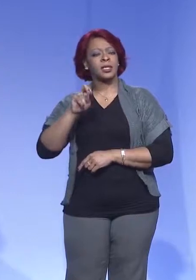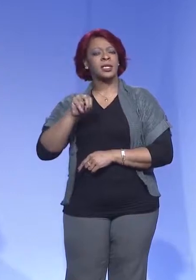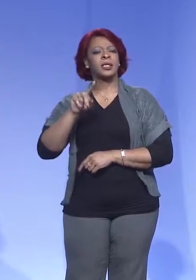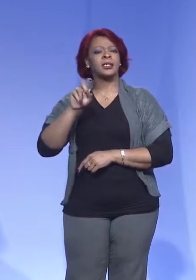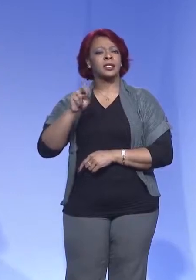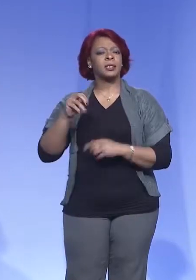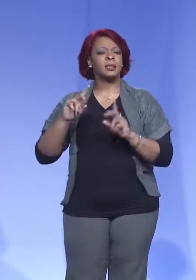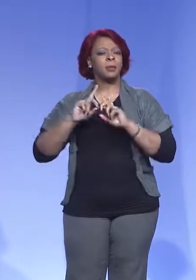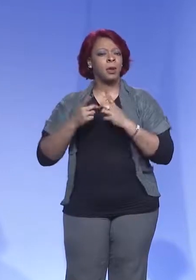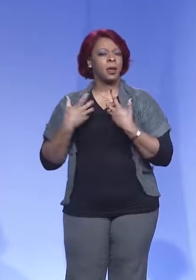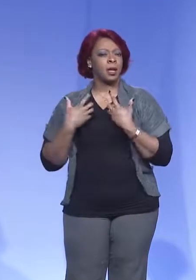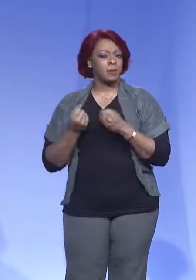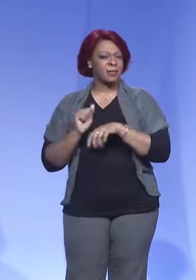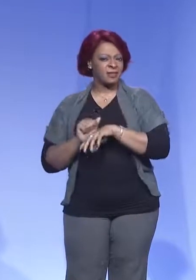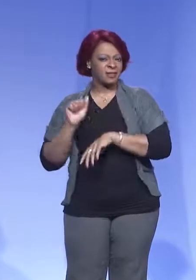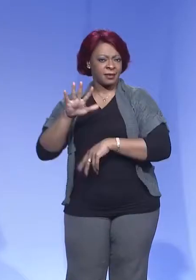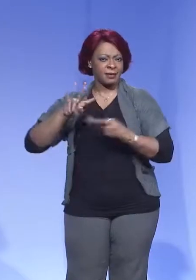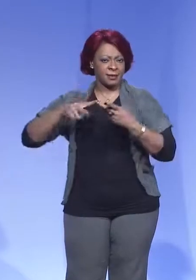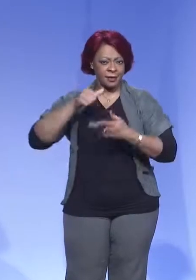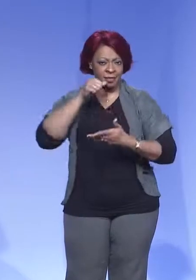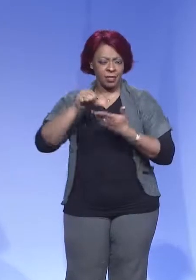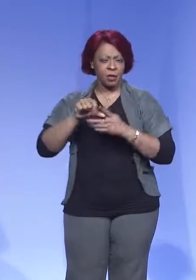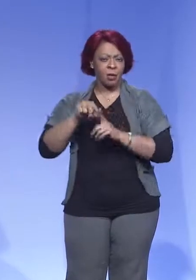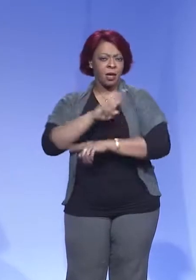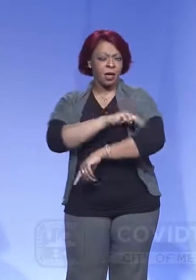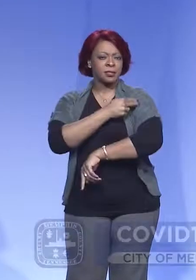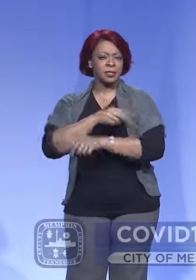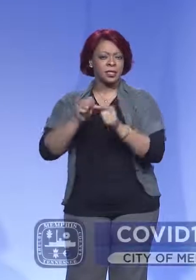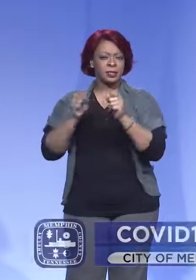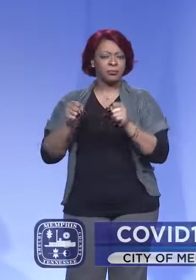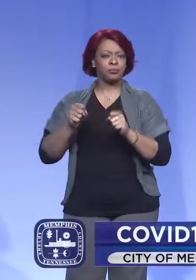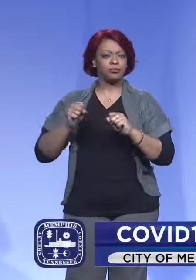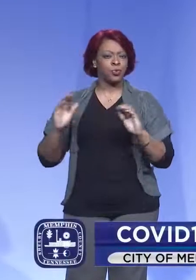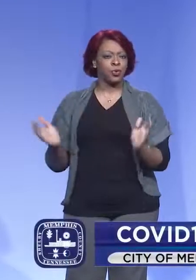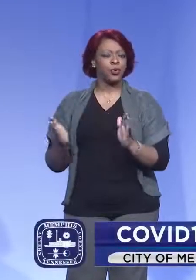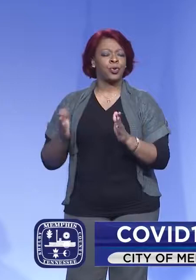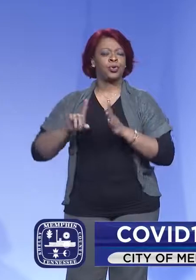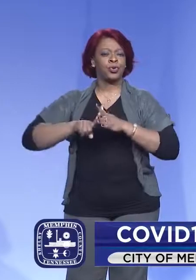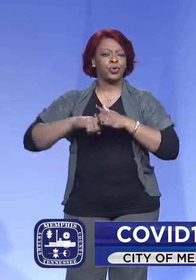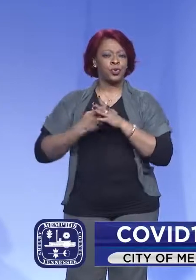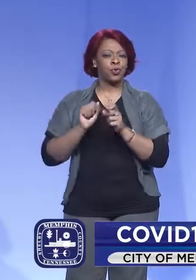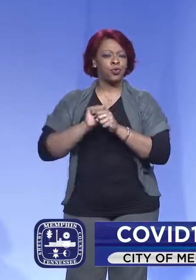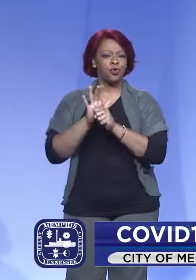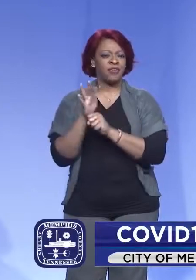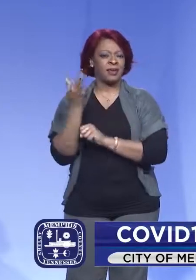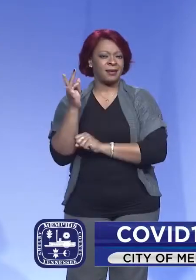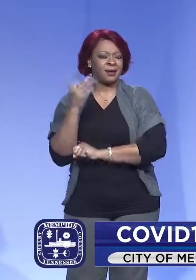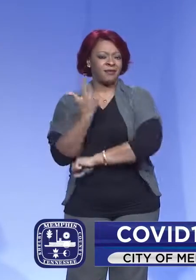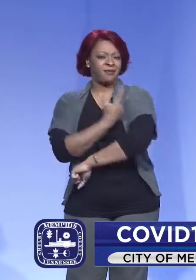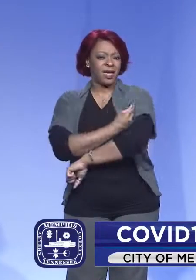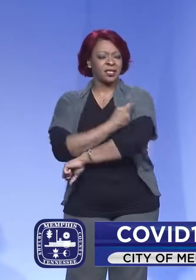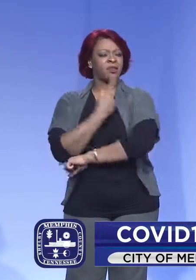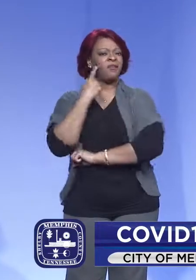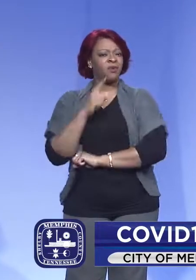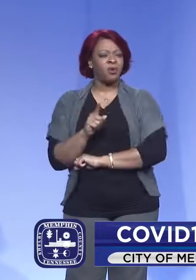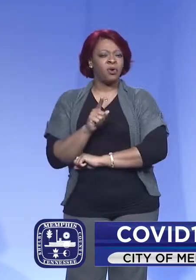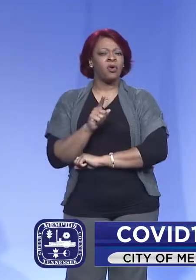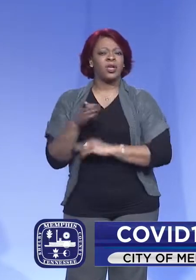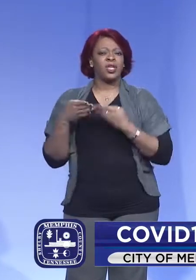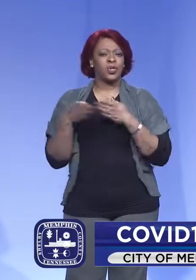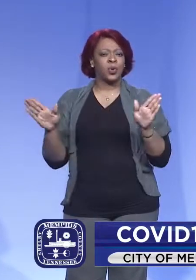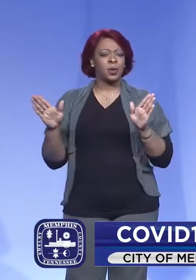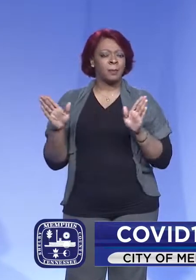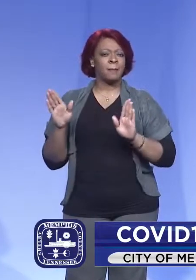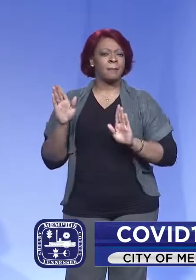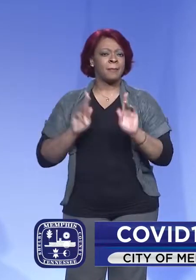Department of Health had sent a second letter to hospital systems urging them to start COVID-19 vaccinations for the general